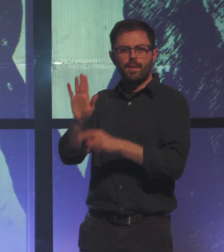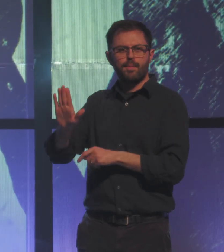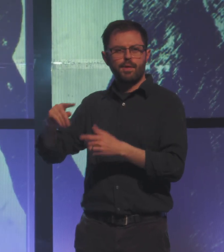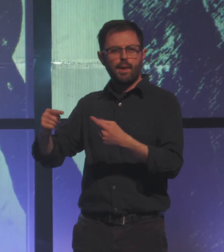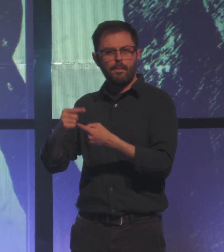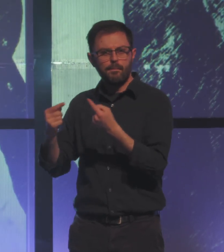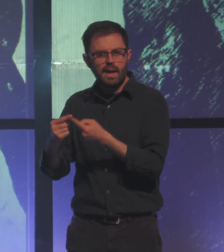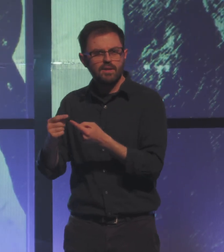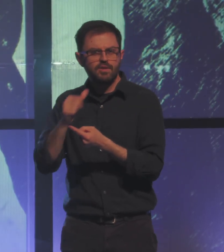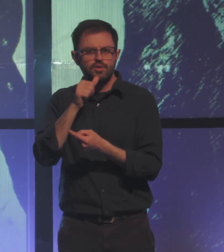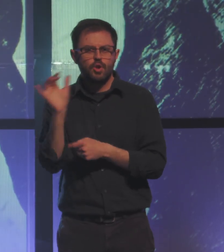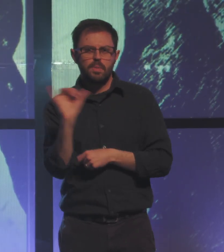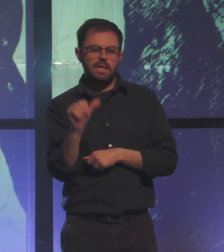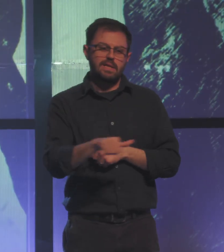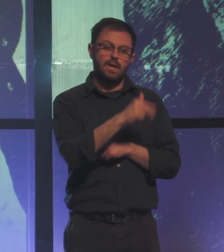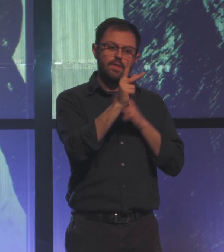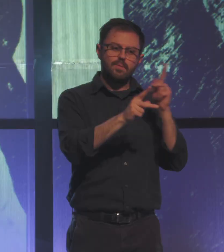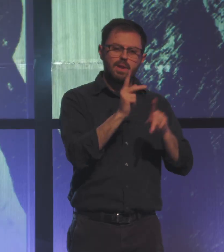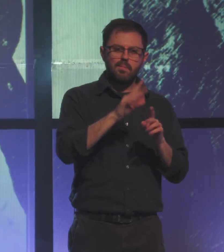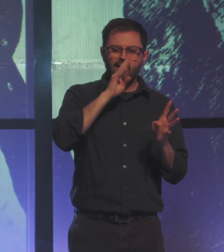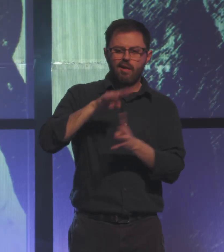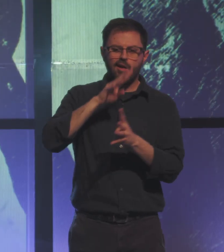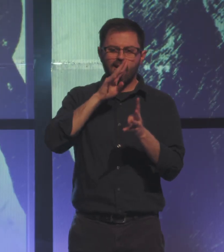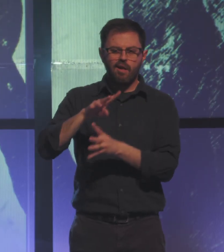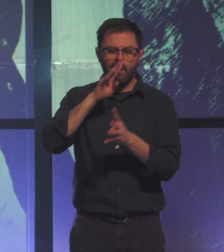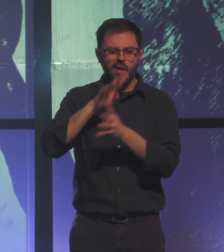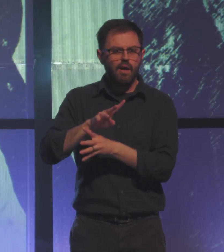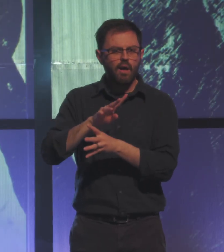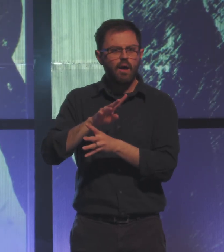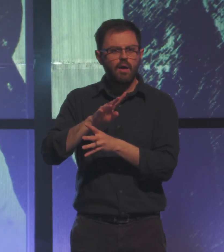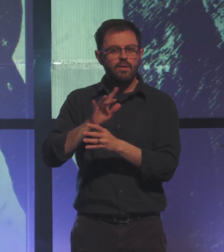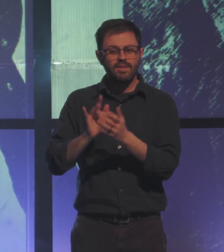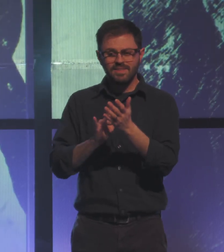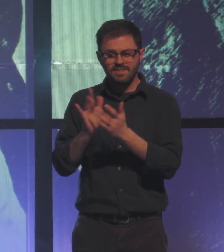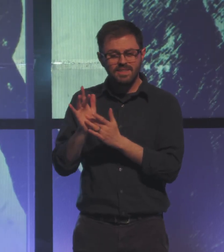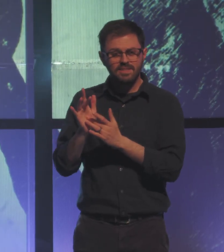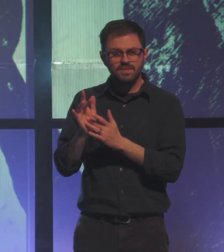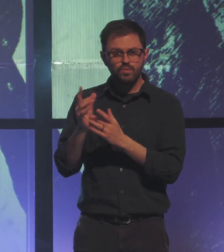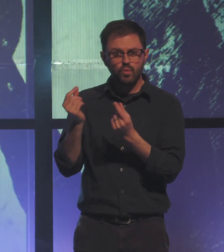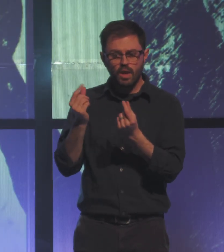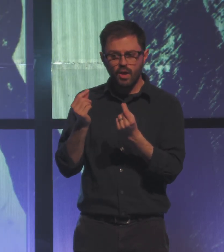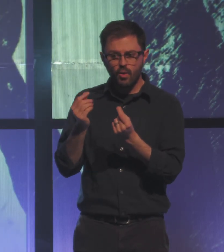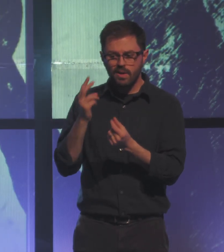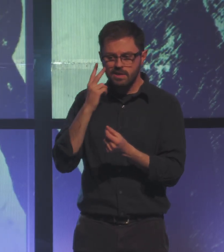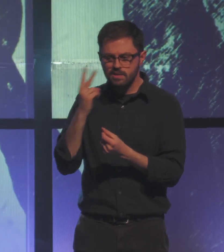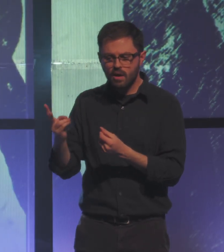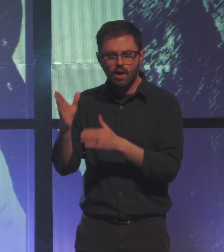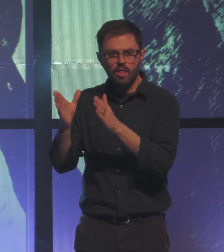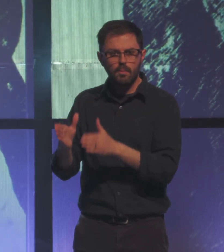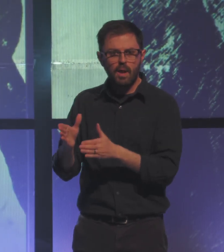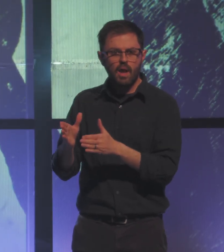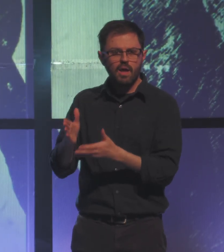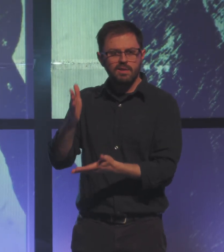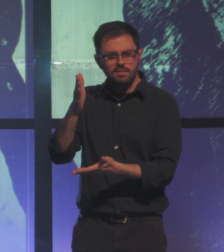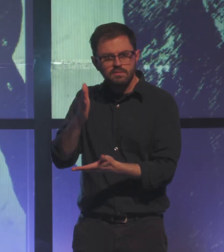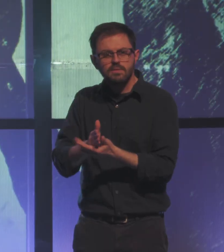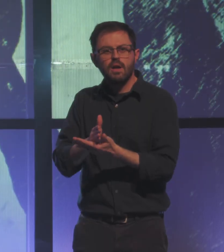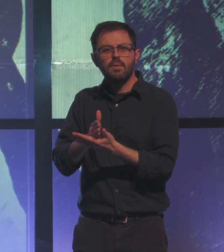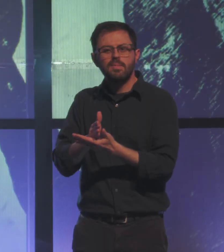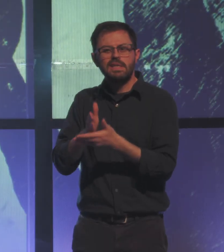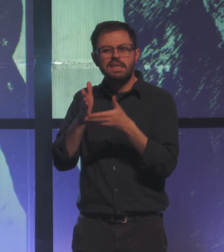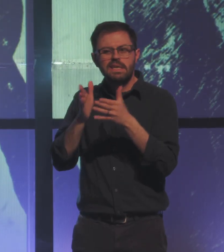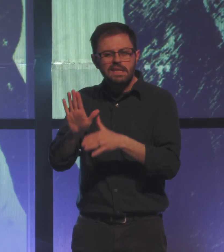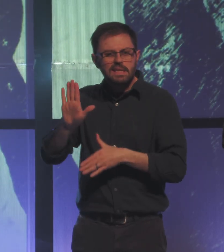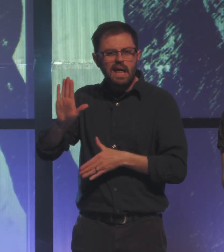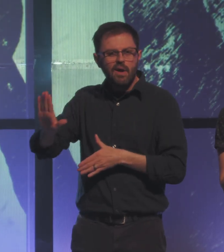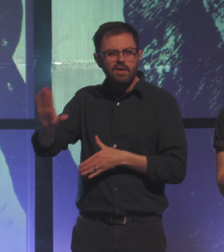by. Jesus, he saw him. He stopped. He allowed people's pain